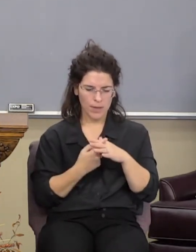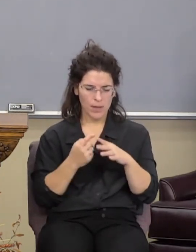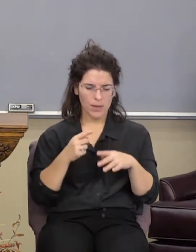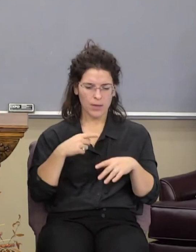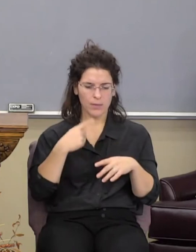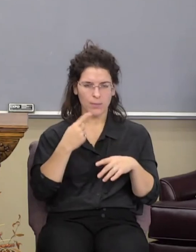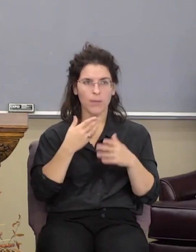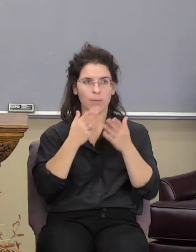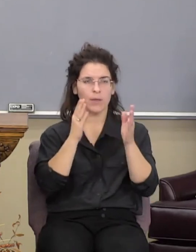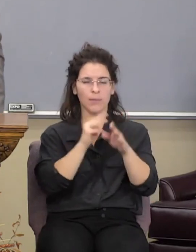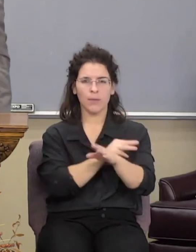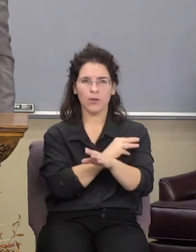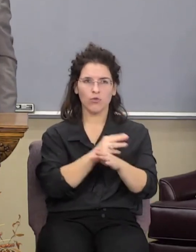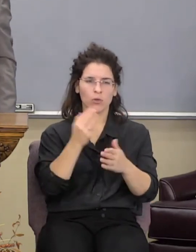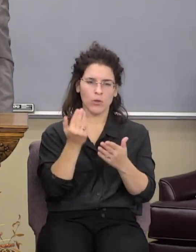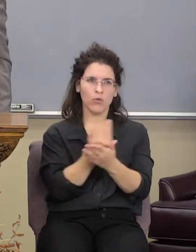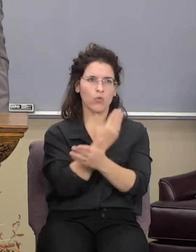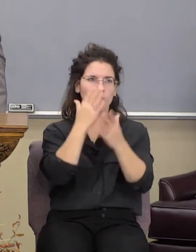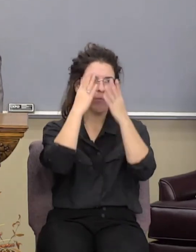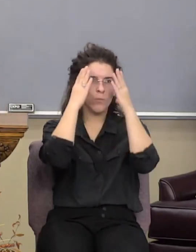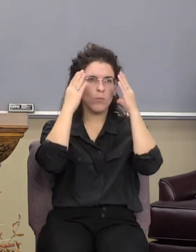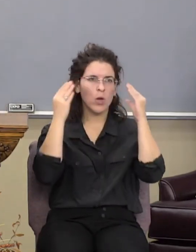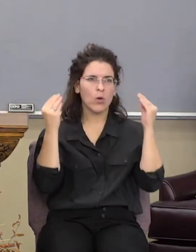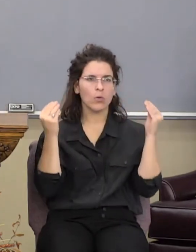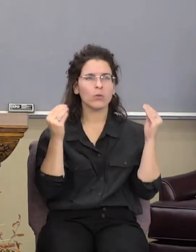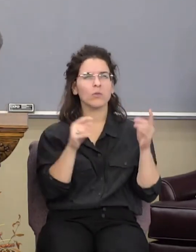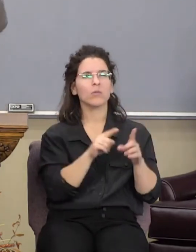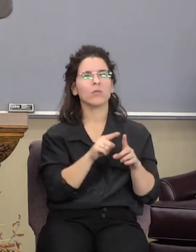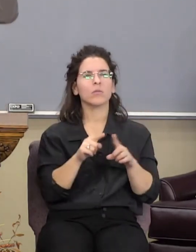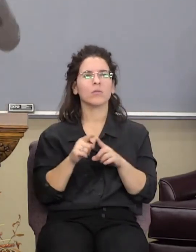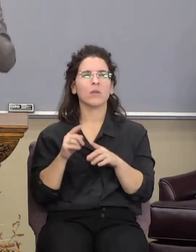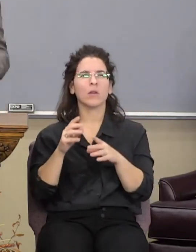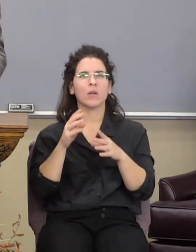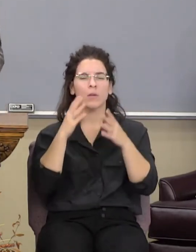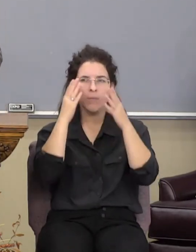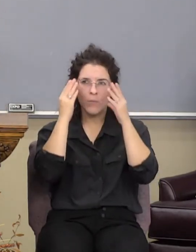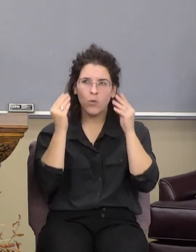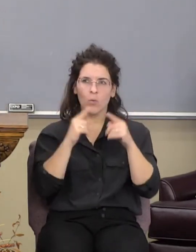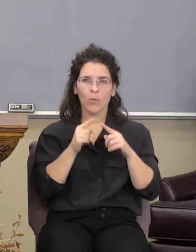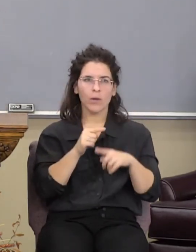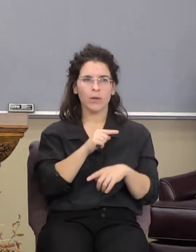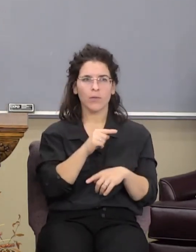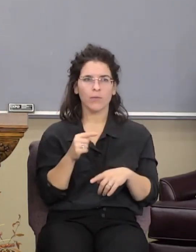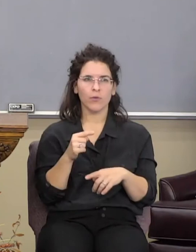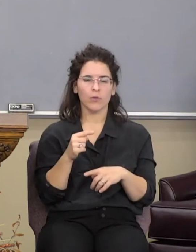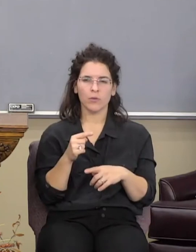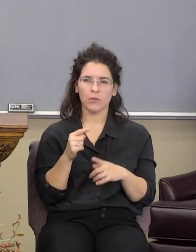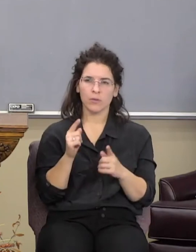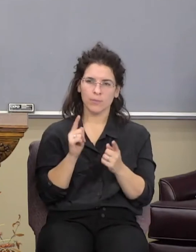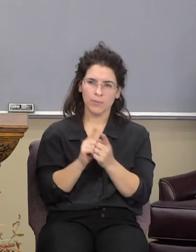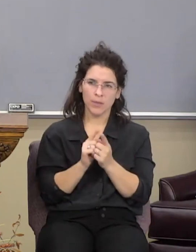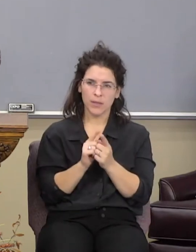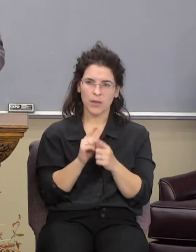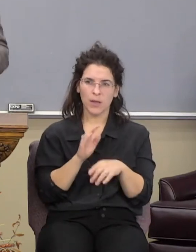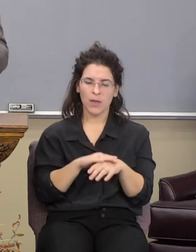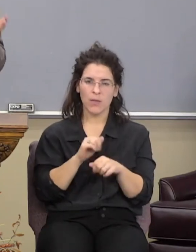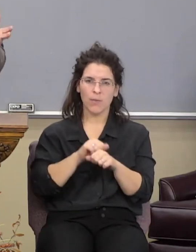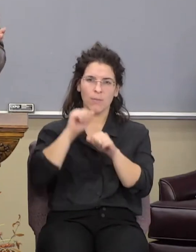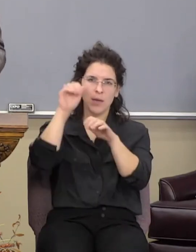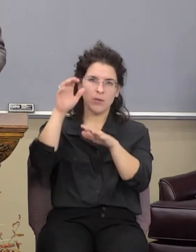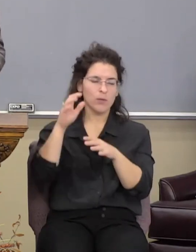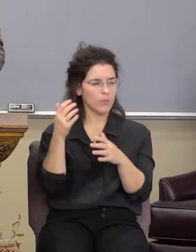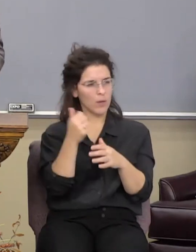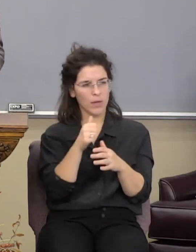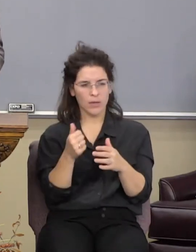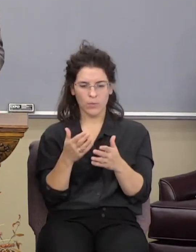of a mountain, the new Moses, just like Moses when his first encounter was there on the mountain.